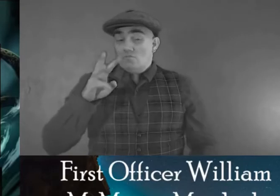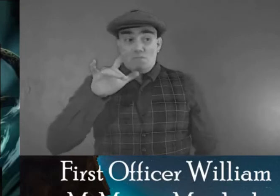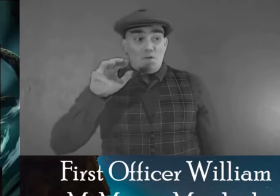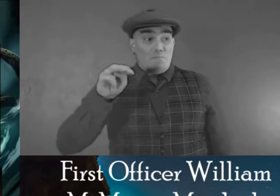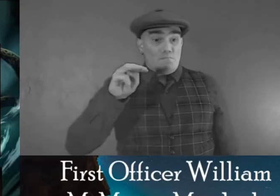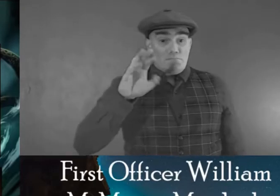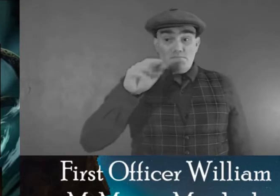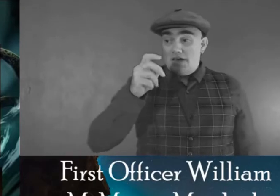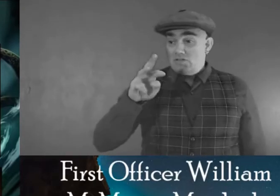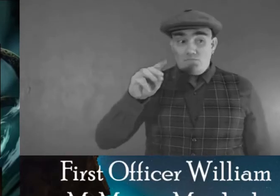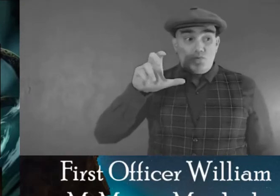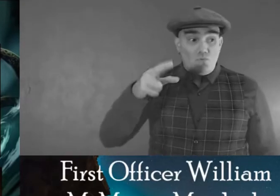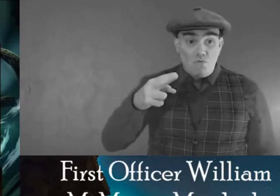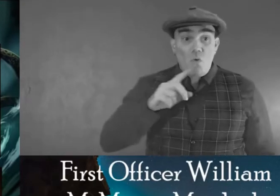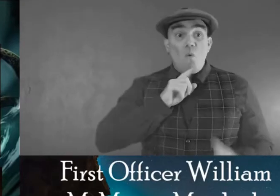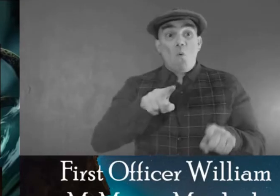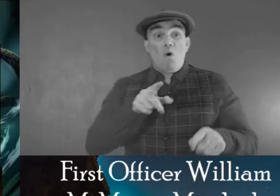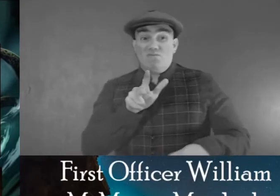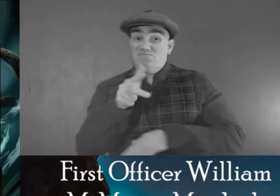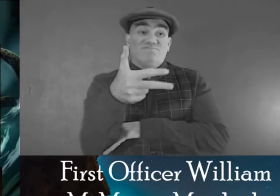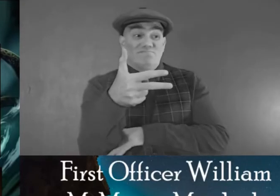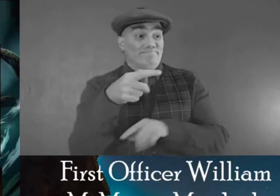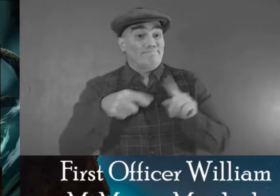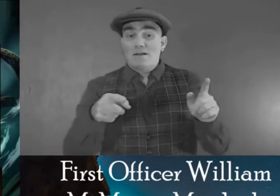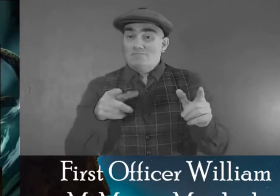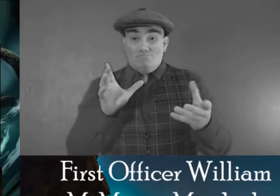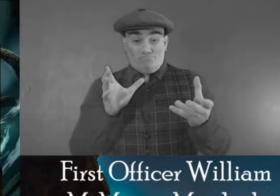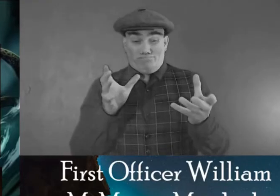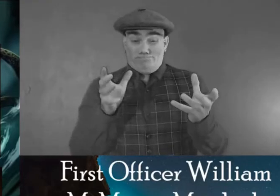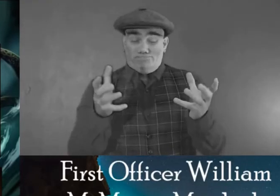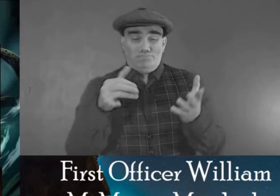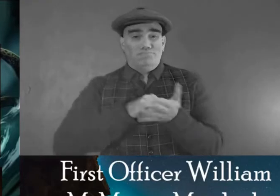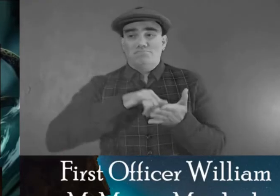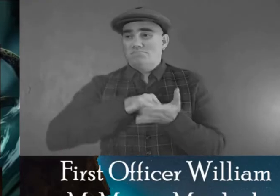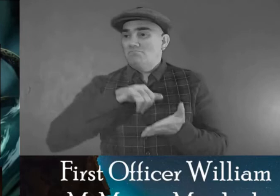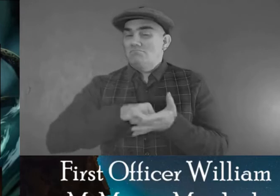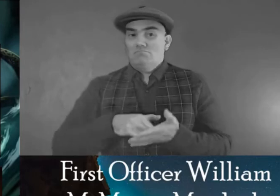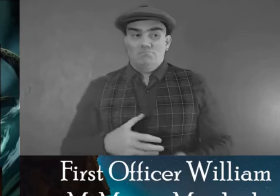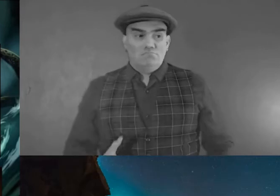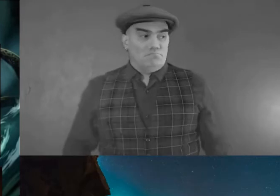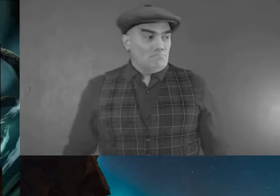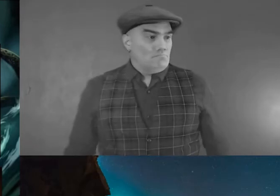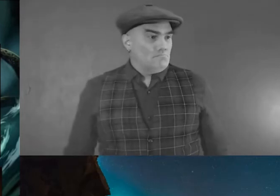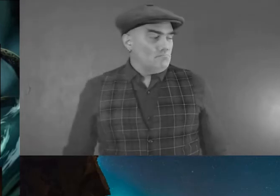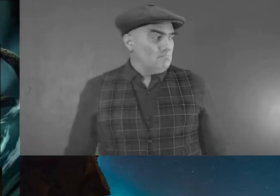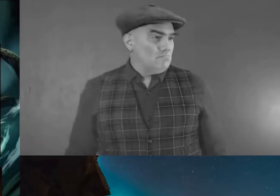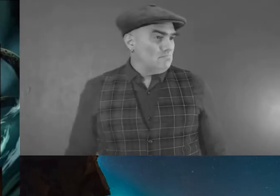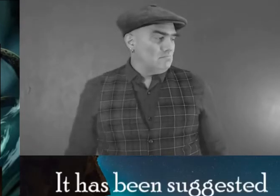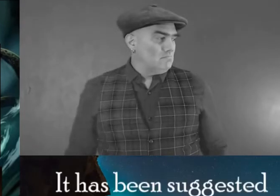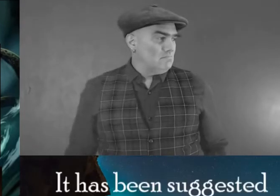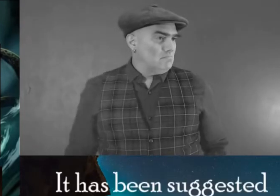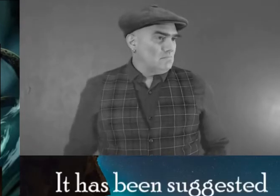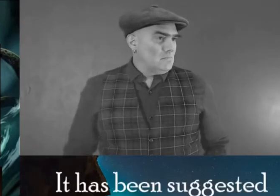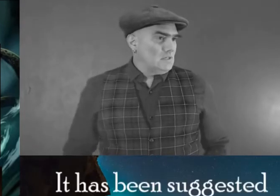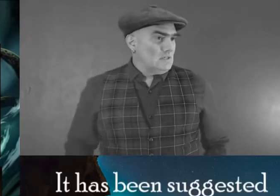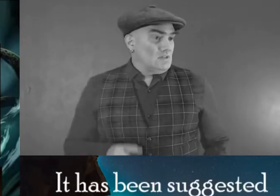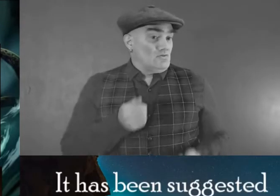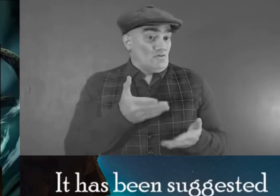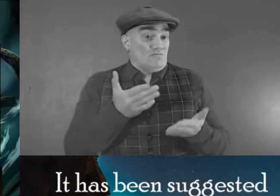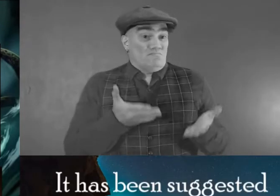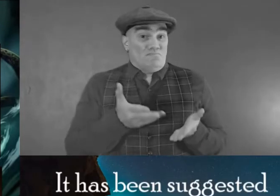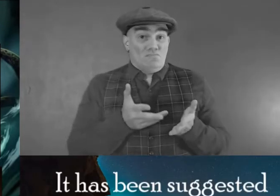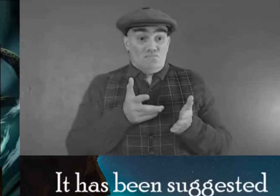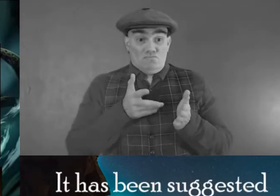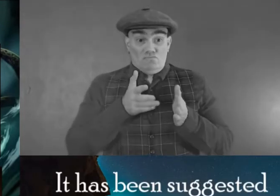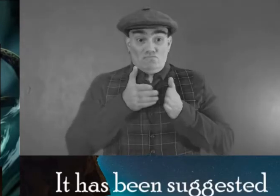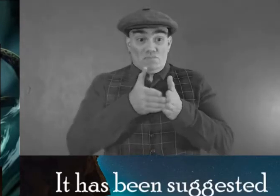Master Murdoch ordered the ship to turn, but it was too late to do so in time. It has been suggested that